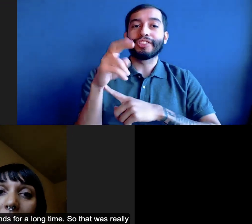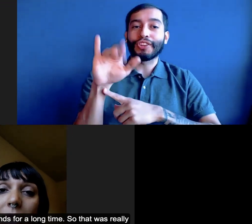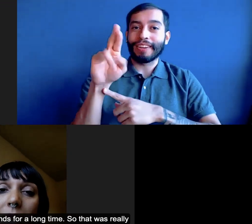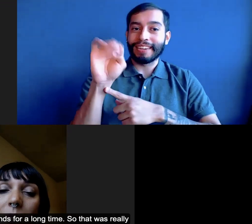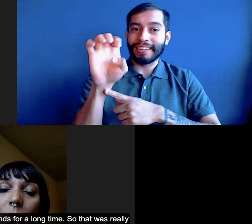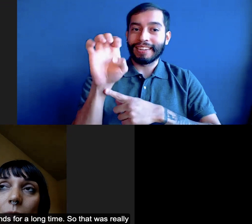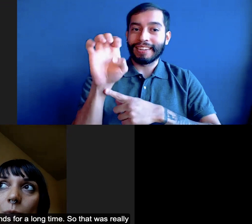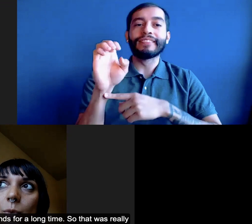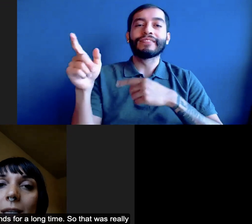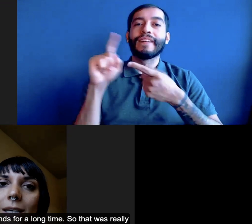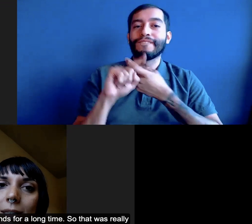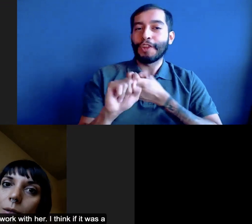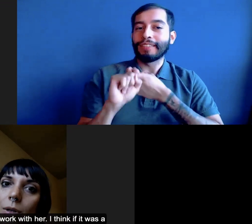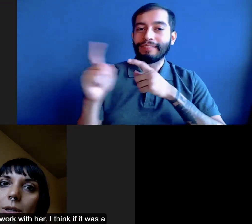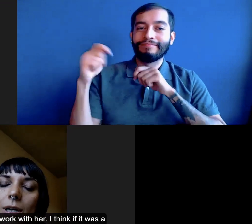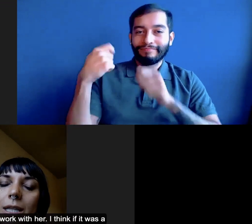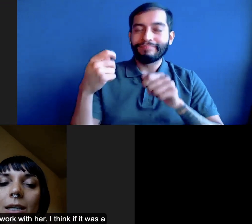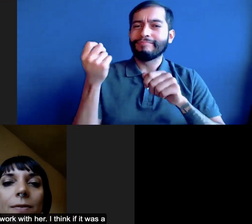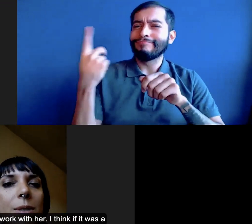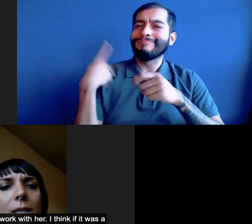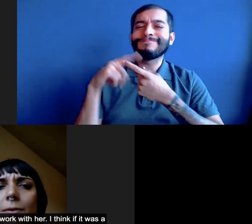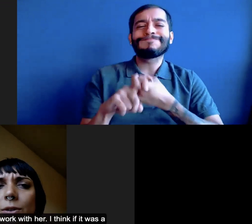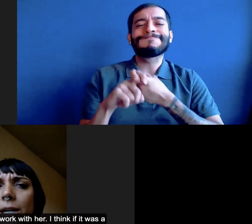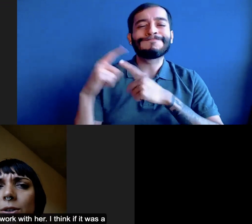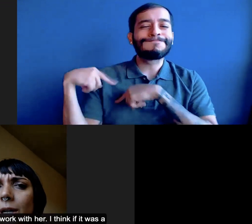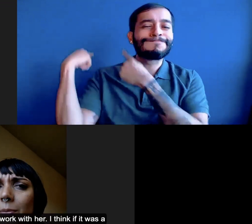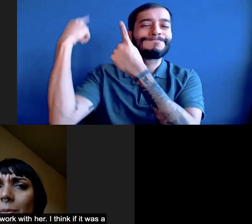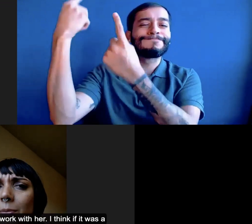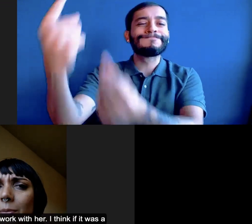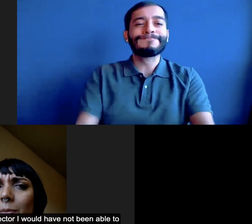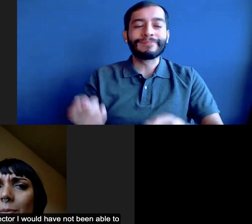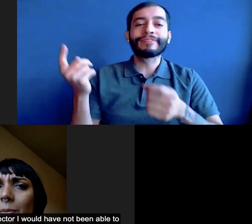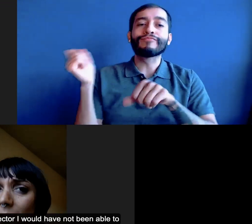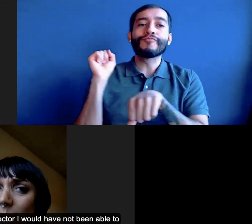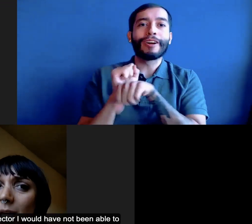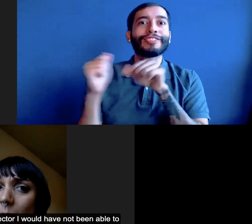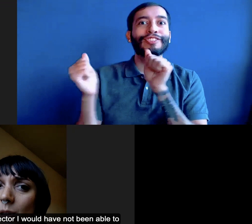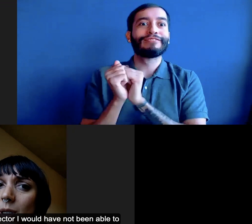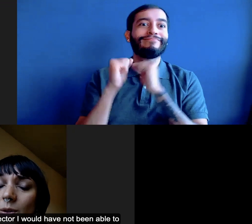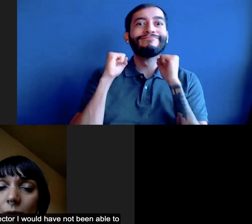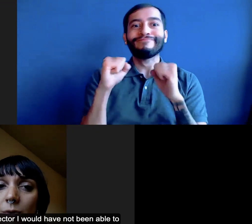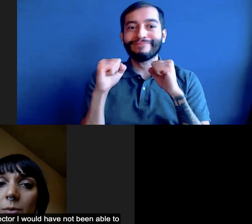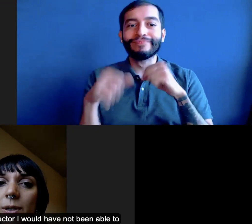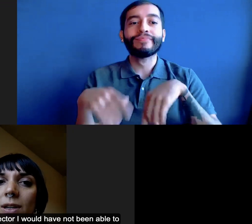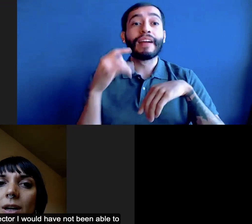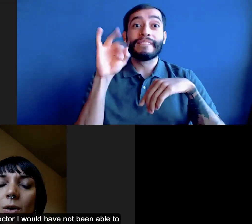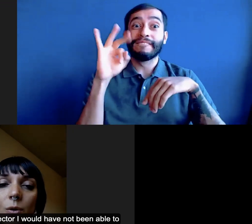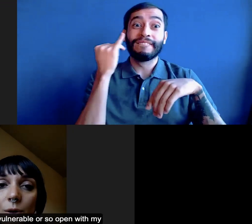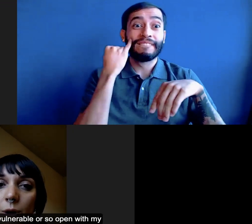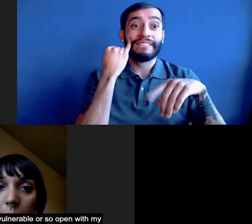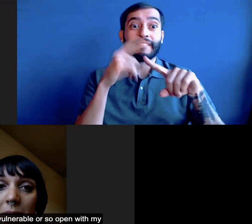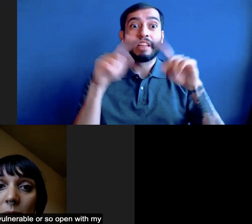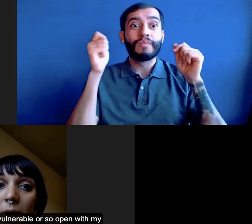was really easy to work with her. I think if it was a different director, I would not have been able to be so vulnerable